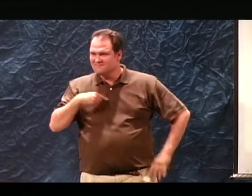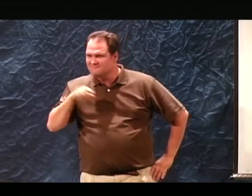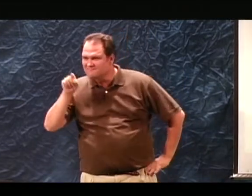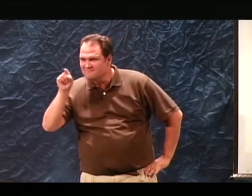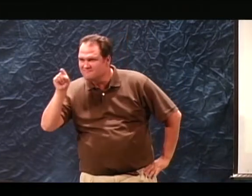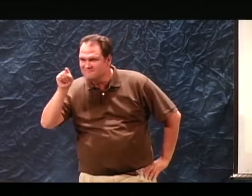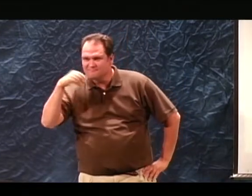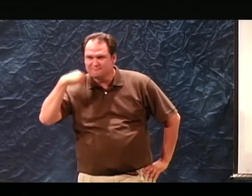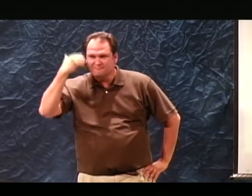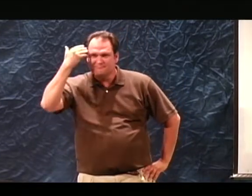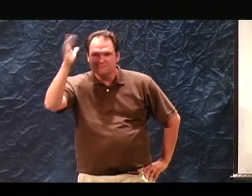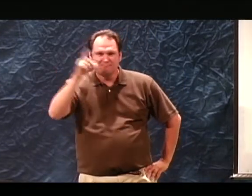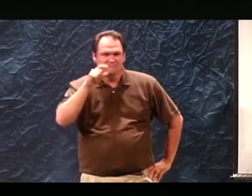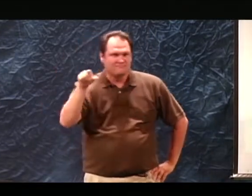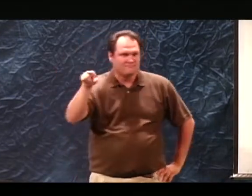you out here i don't know